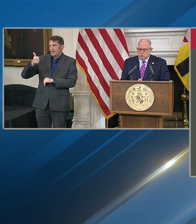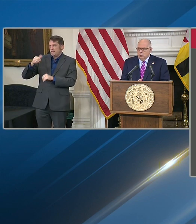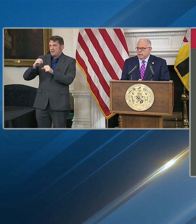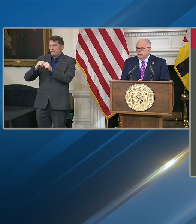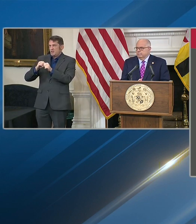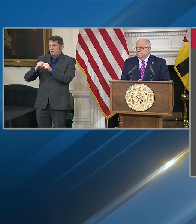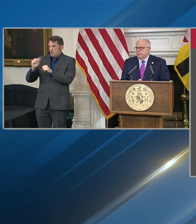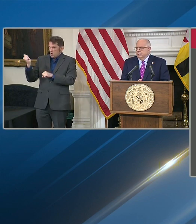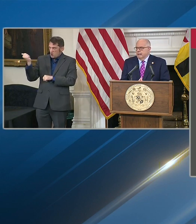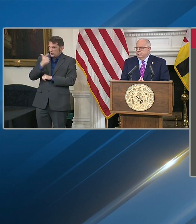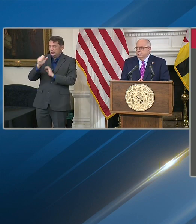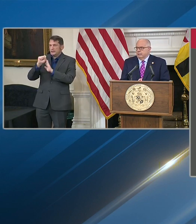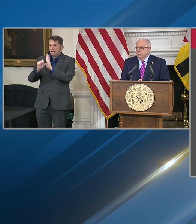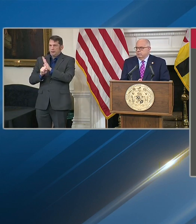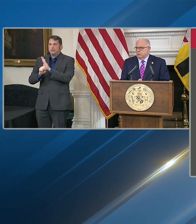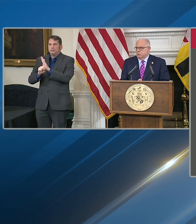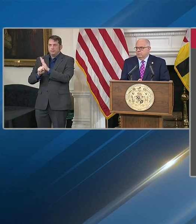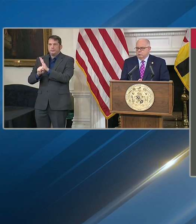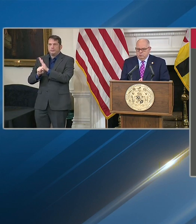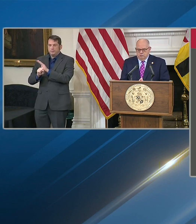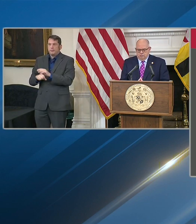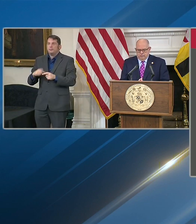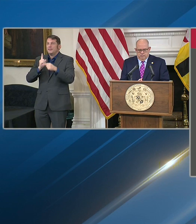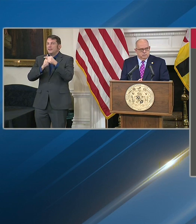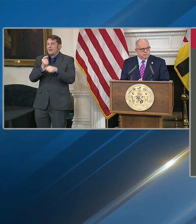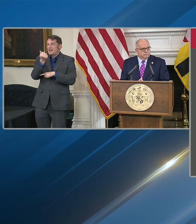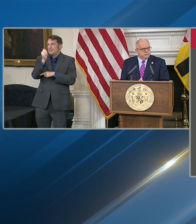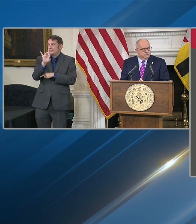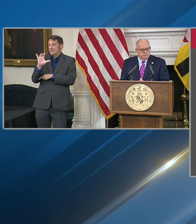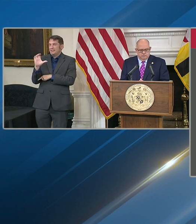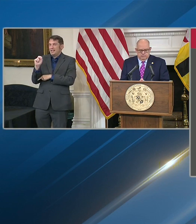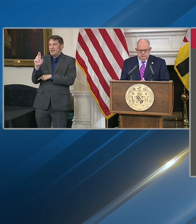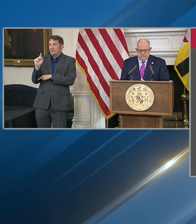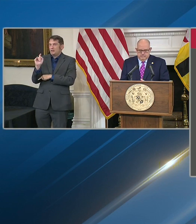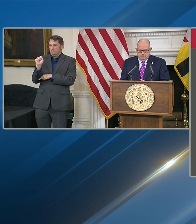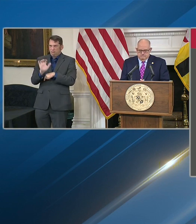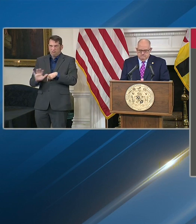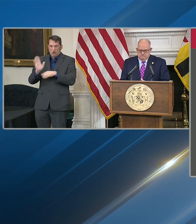and above 20 in 18 of our 24 jurisdictions.